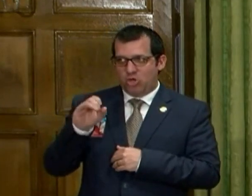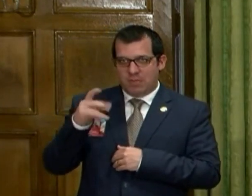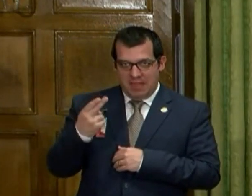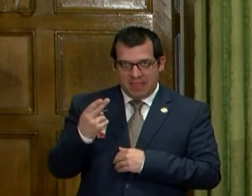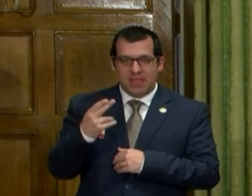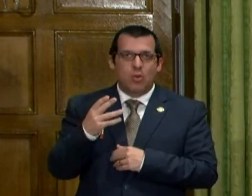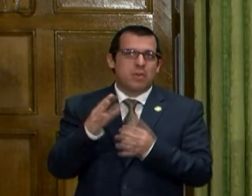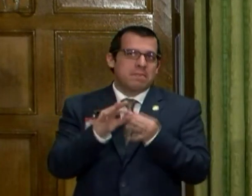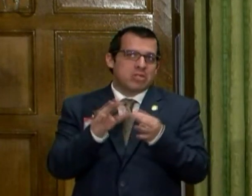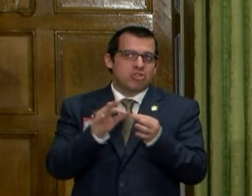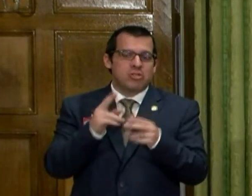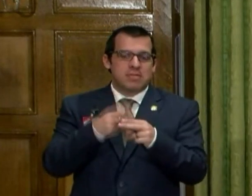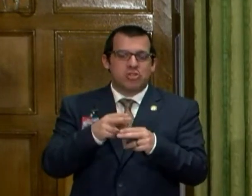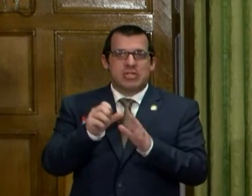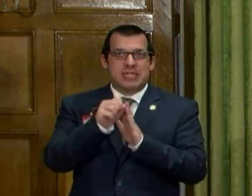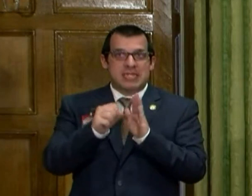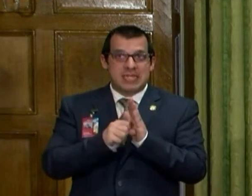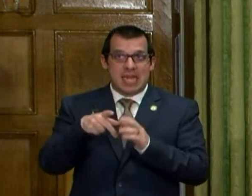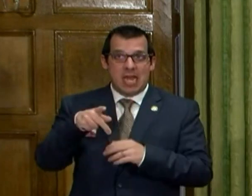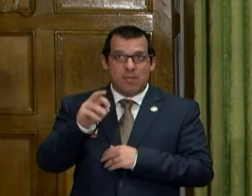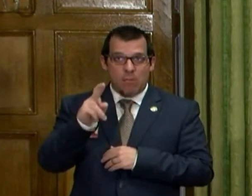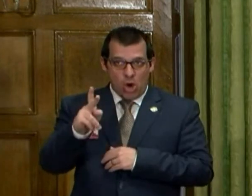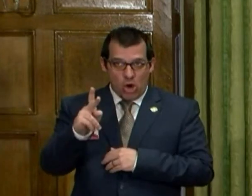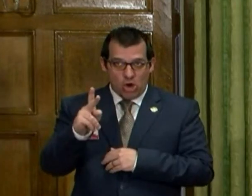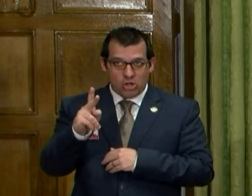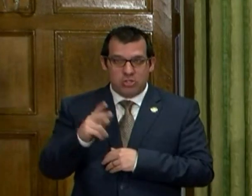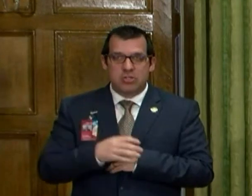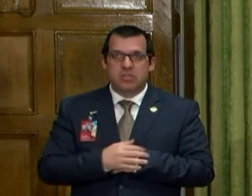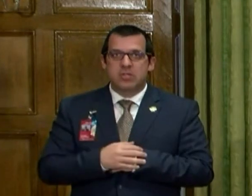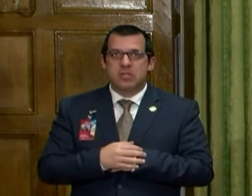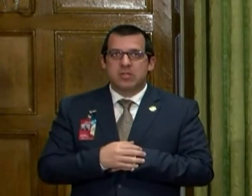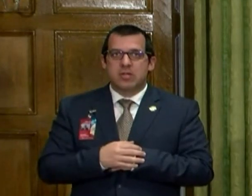I wanted to mention our state parks that